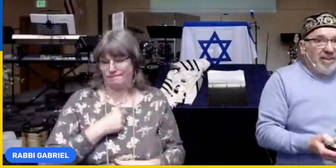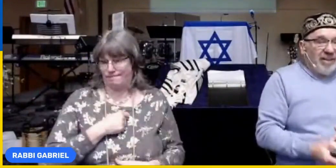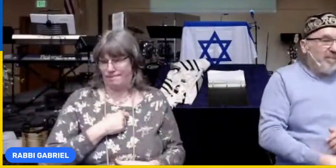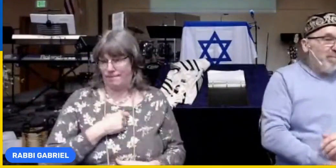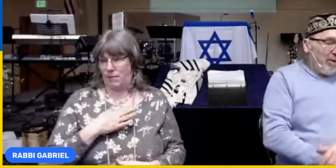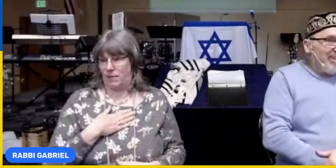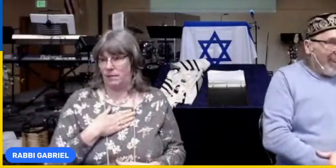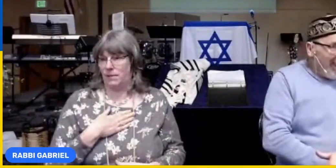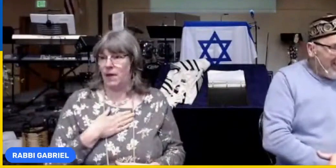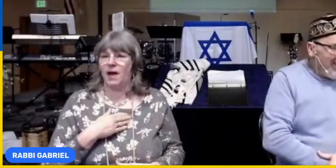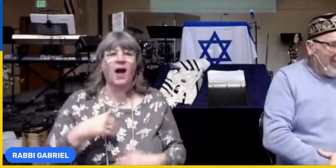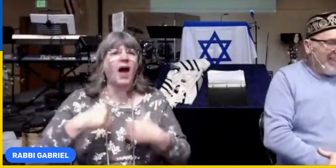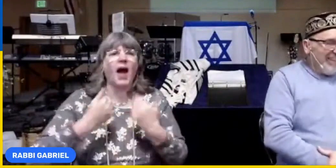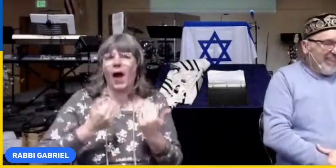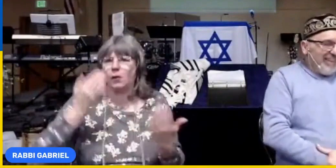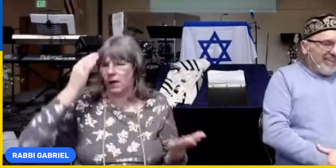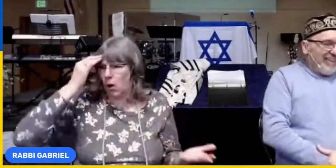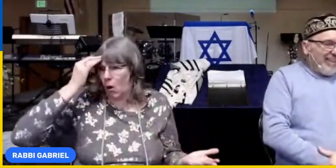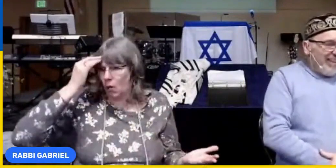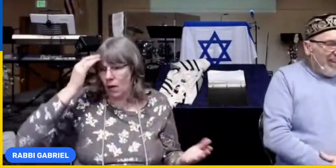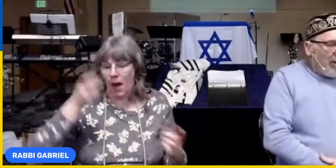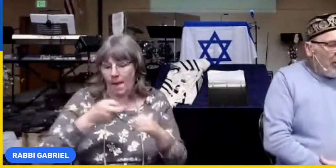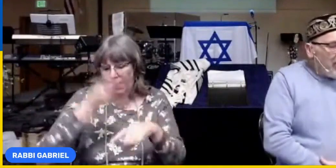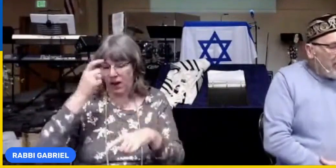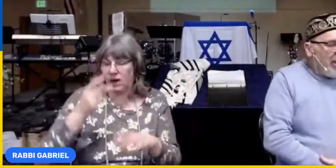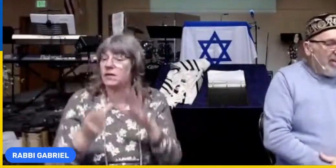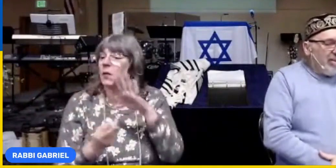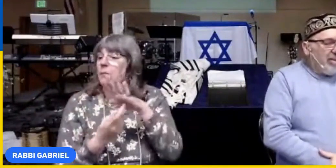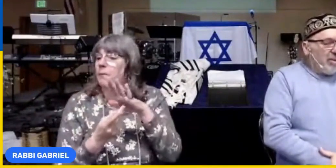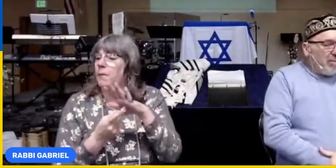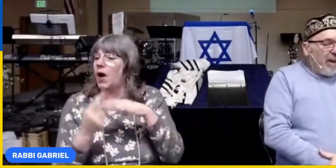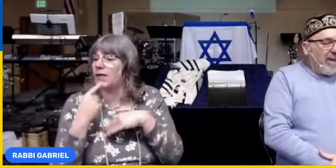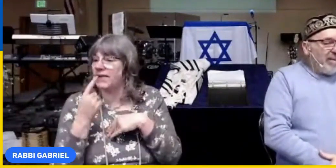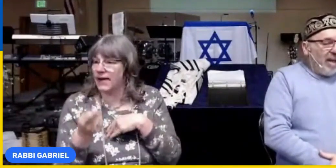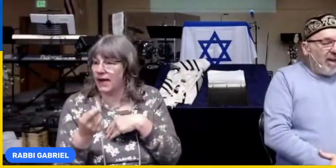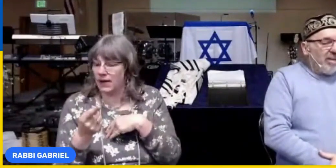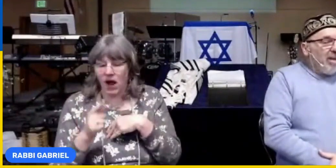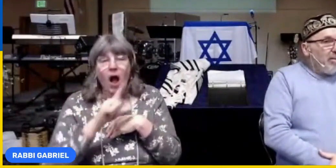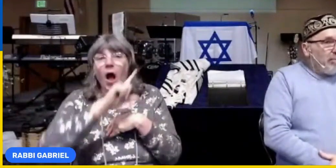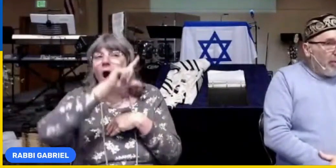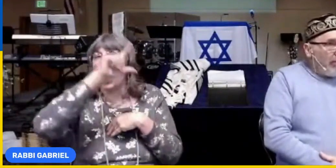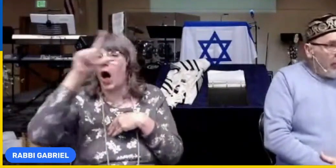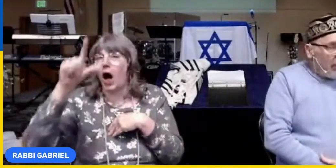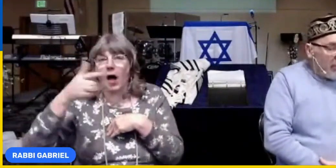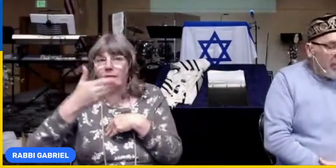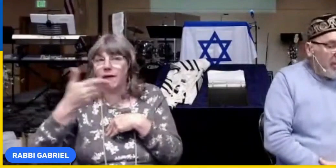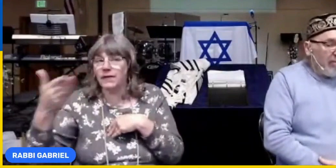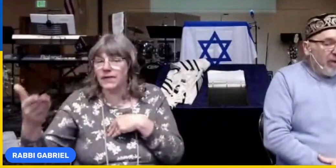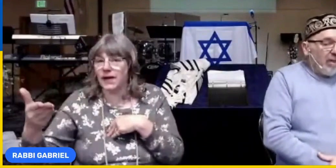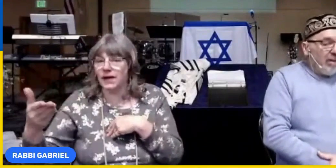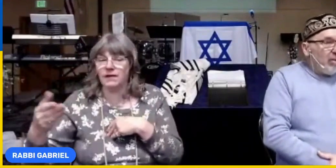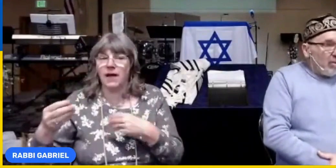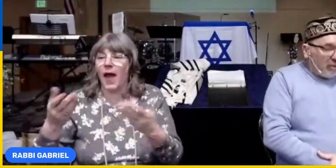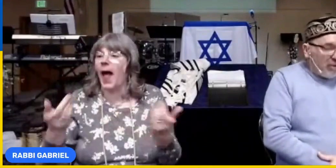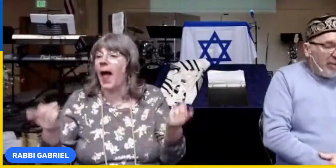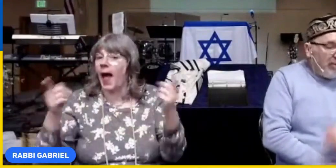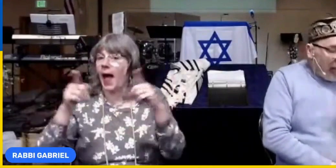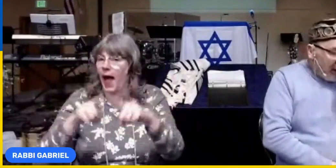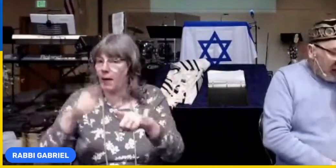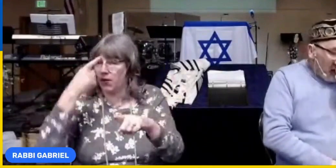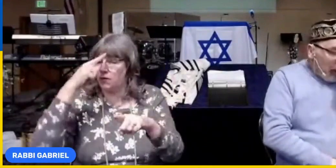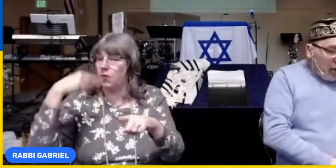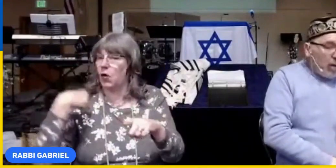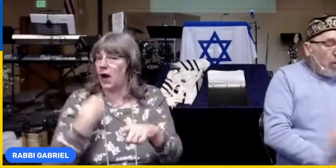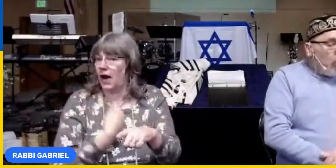Because, as Paul said, all these things took place as prefigurative